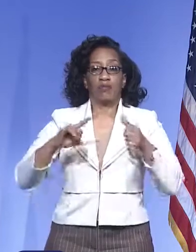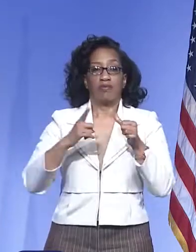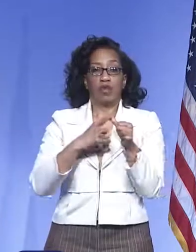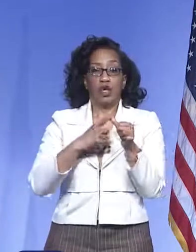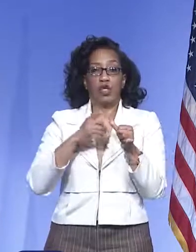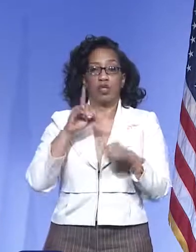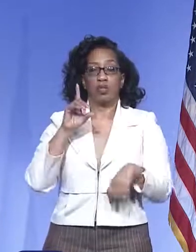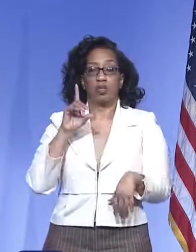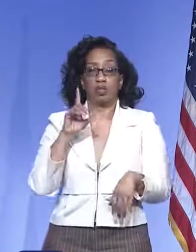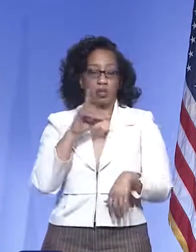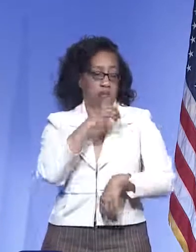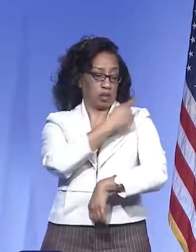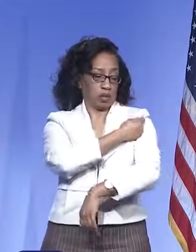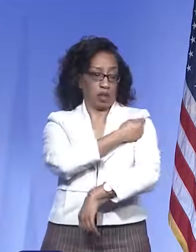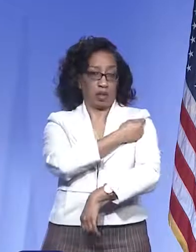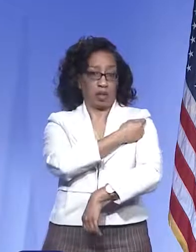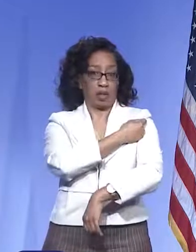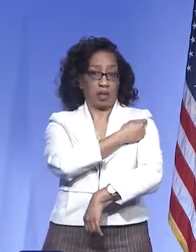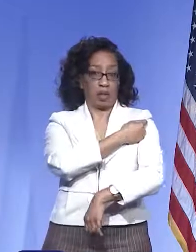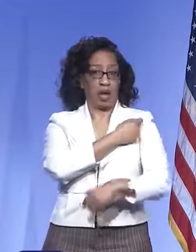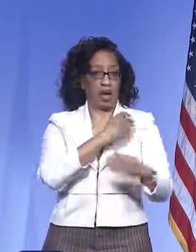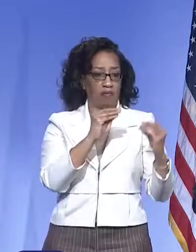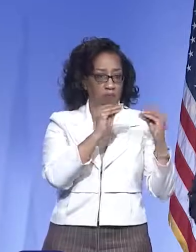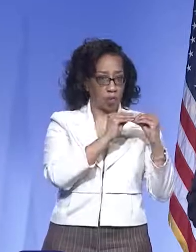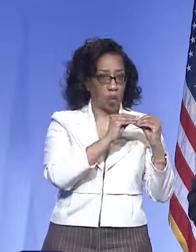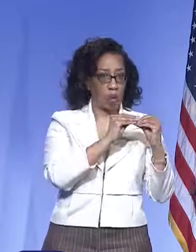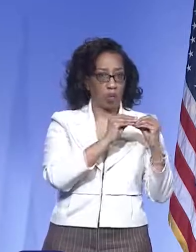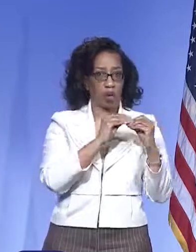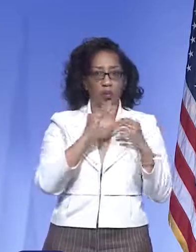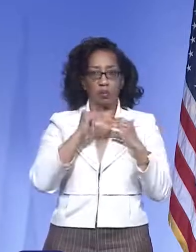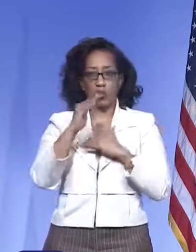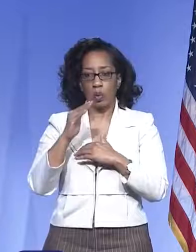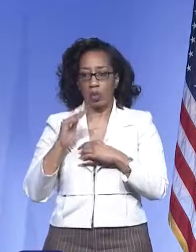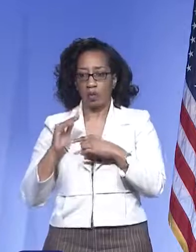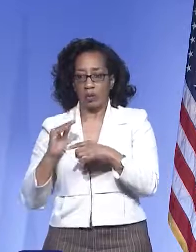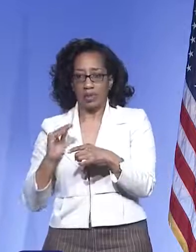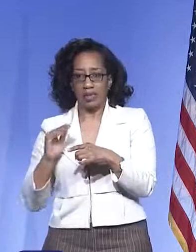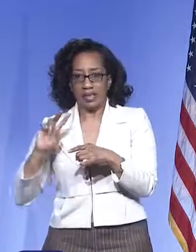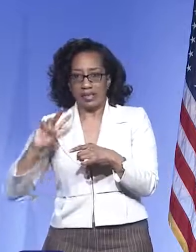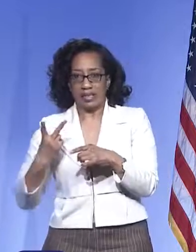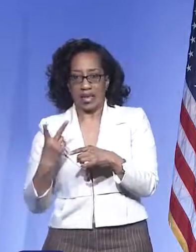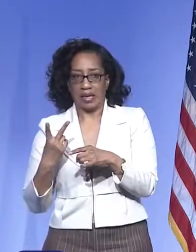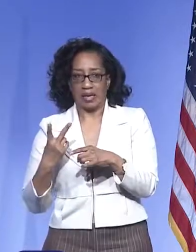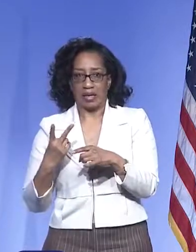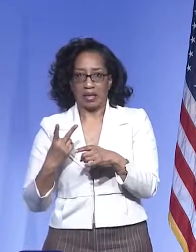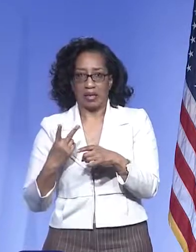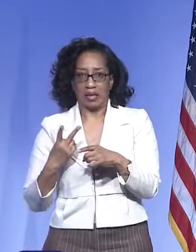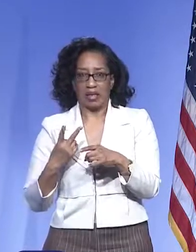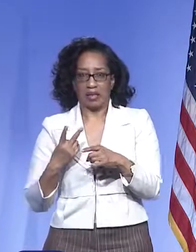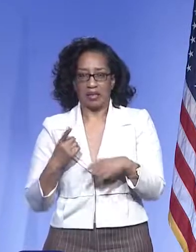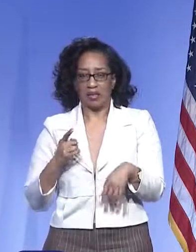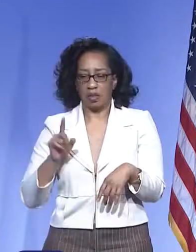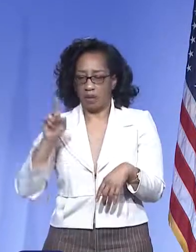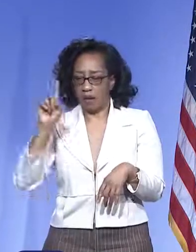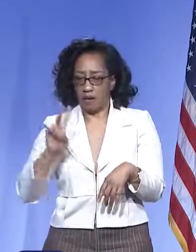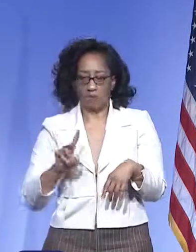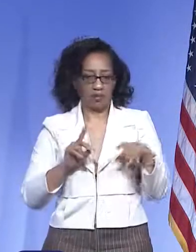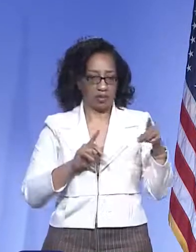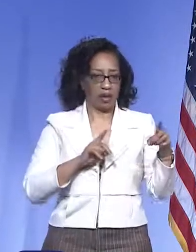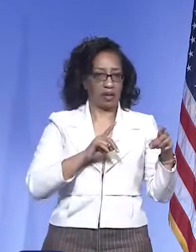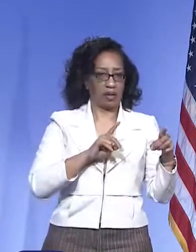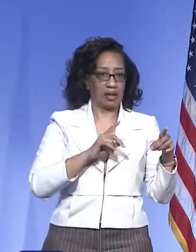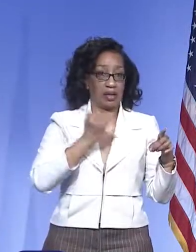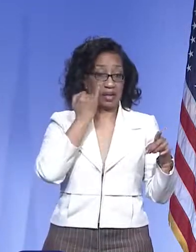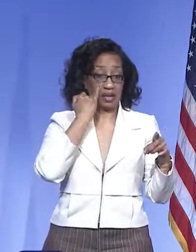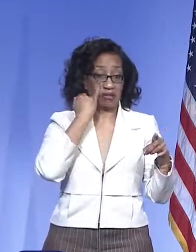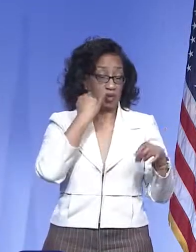given outnumber second doses given by a factor of 2. A lot of people have been given a first dose and are going to be needing